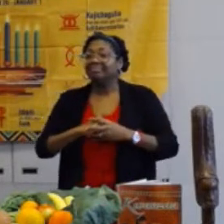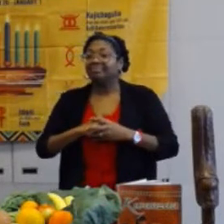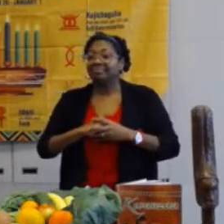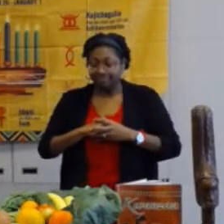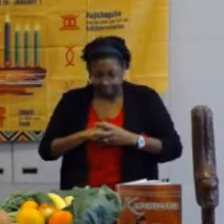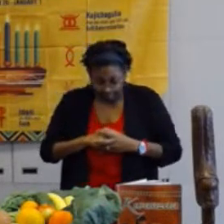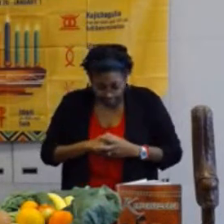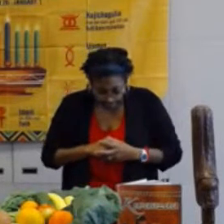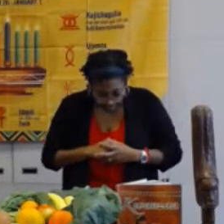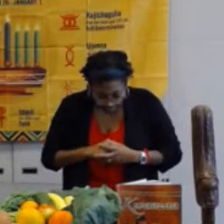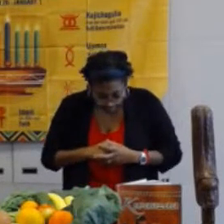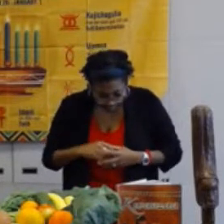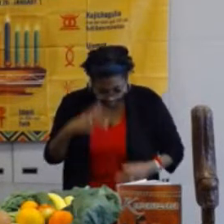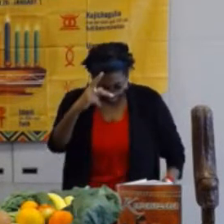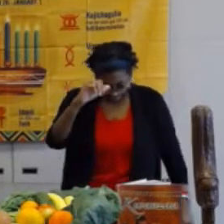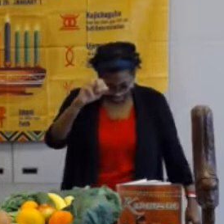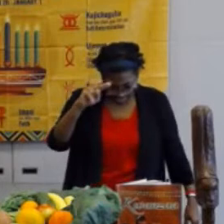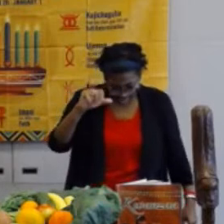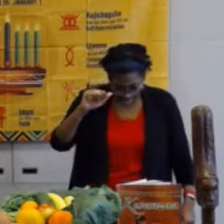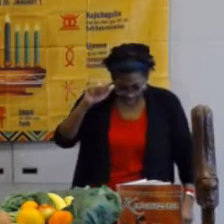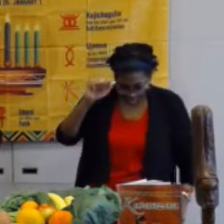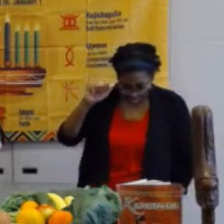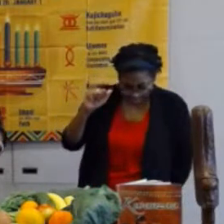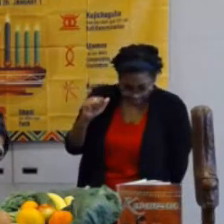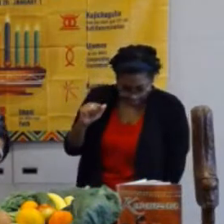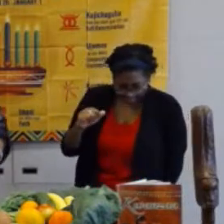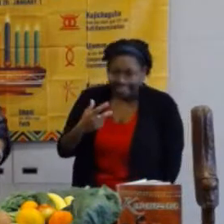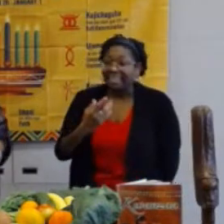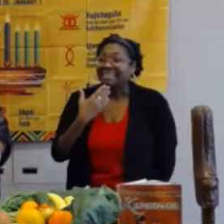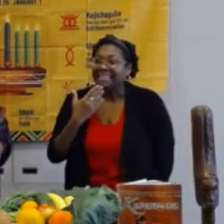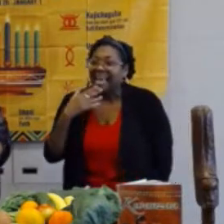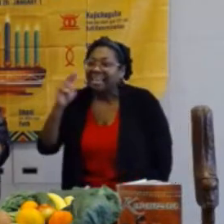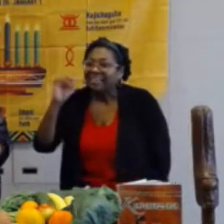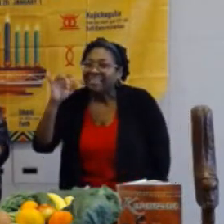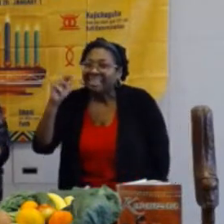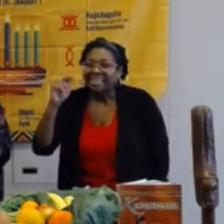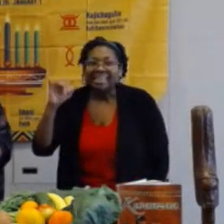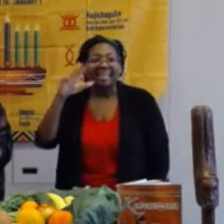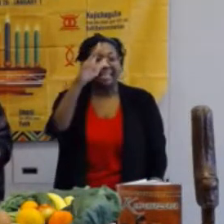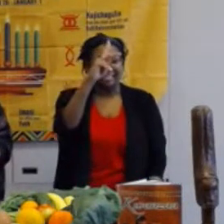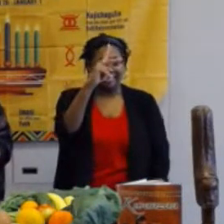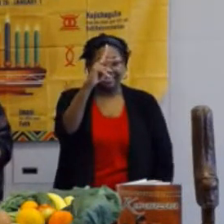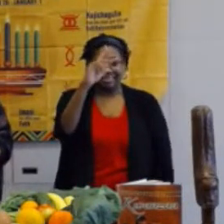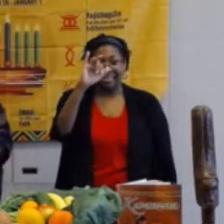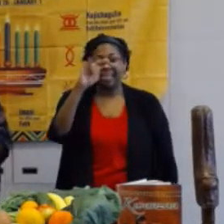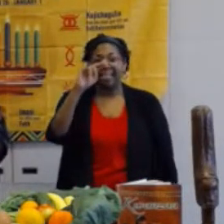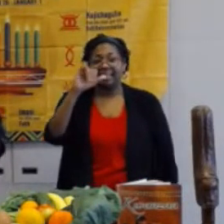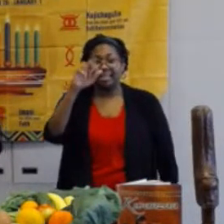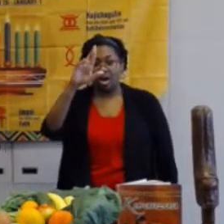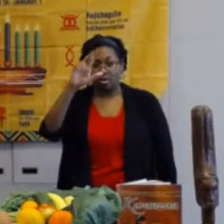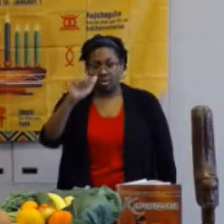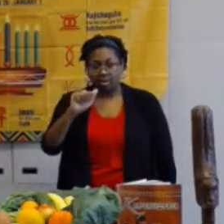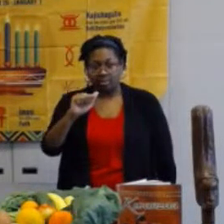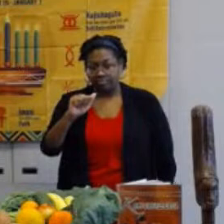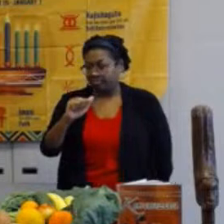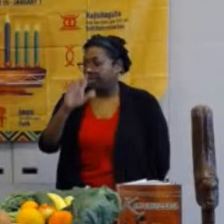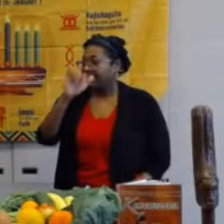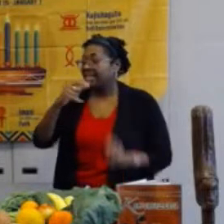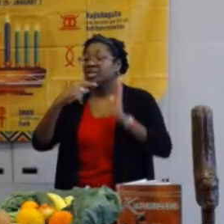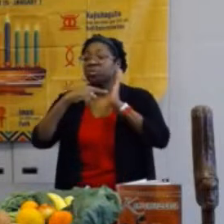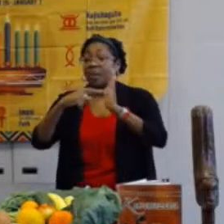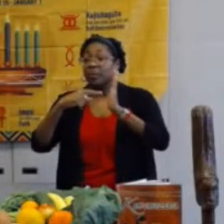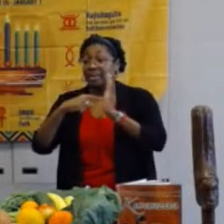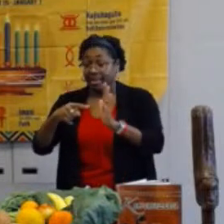Kanara. The Kanara. Thank you, Nini. The Kanara. This is a Kanara. This